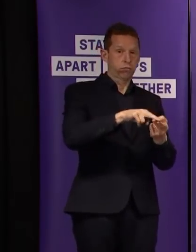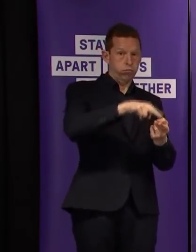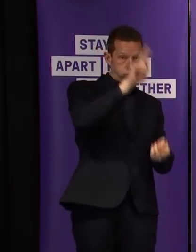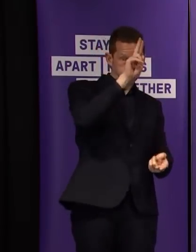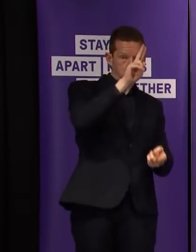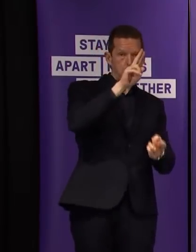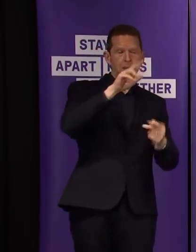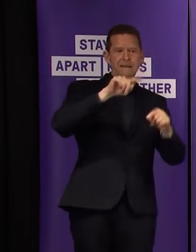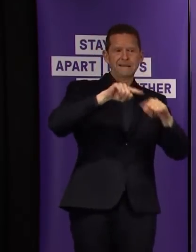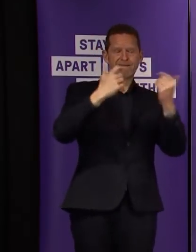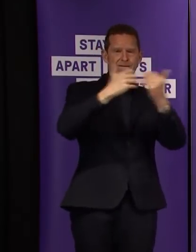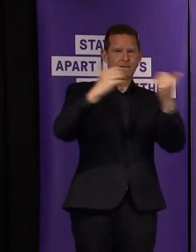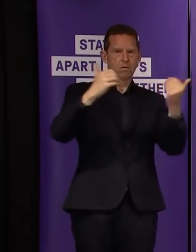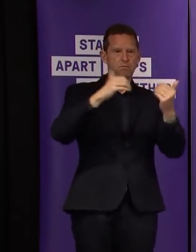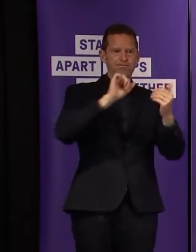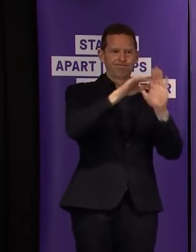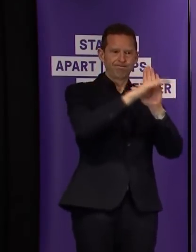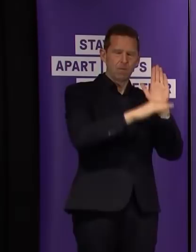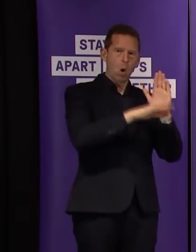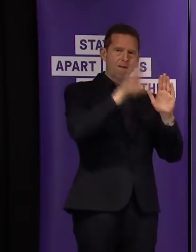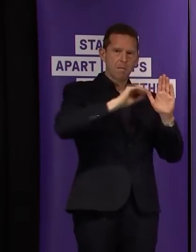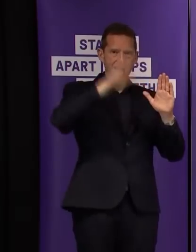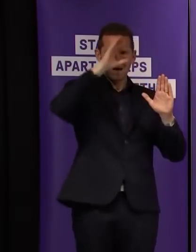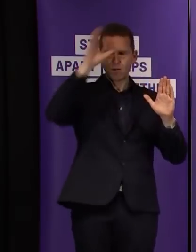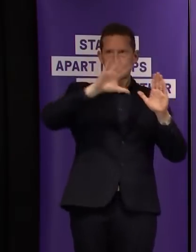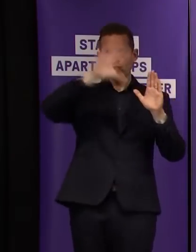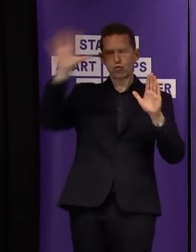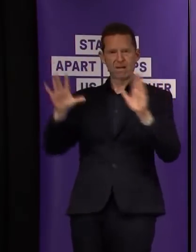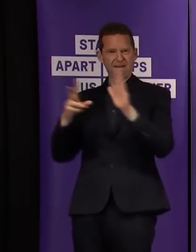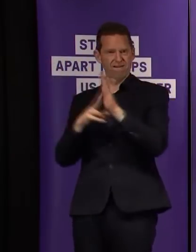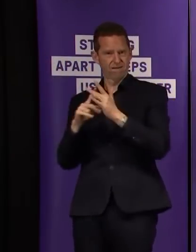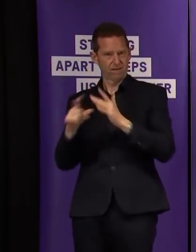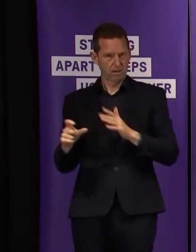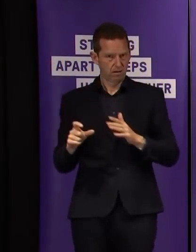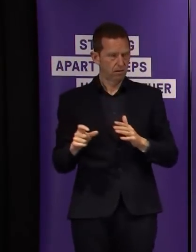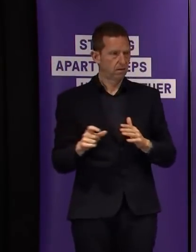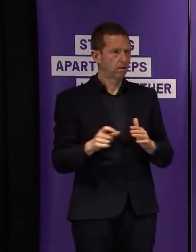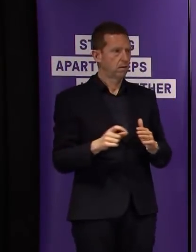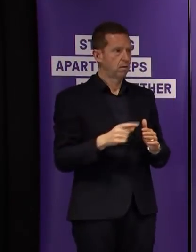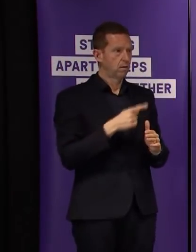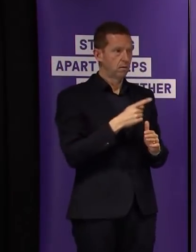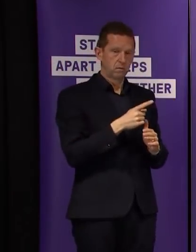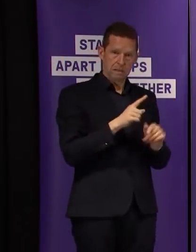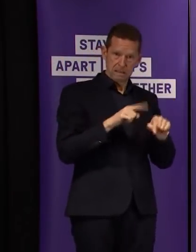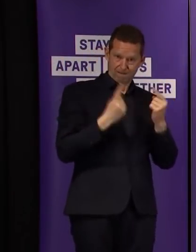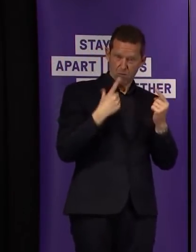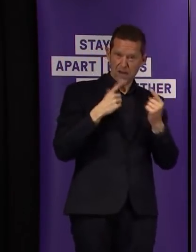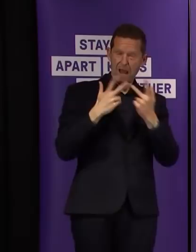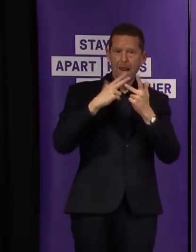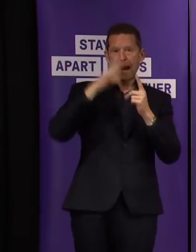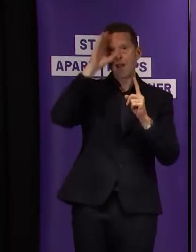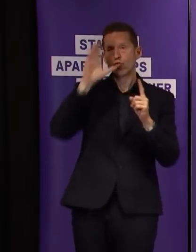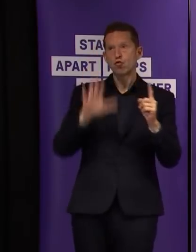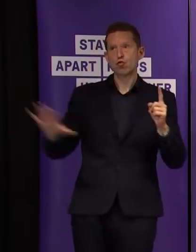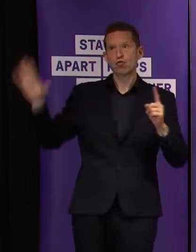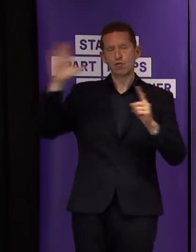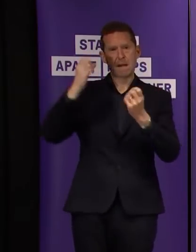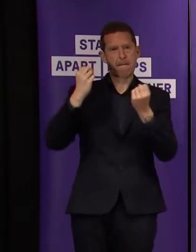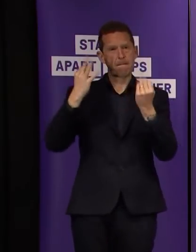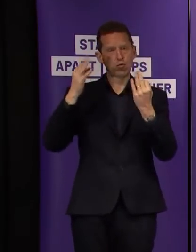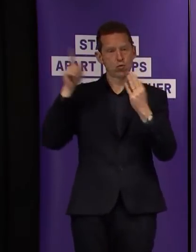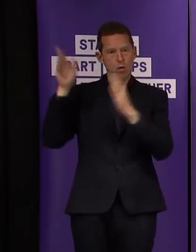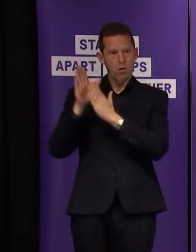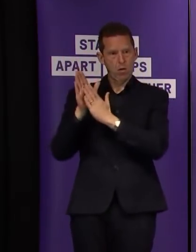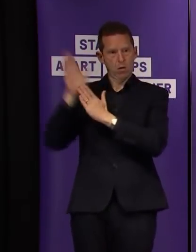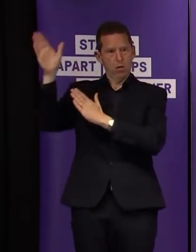Victoria. Yep. Is there potential in other local government areas where there aren't any cases that they could be